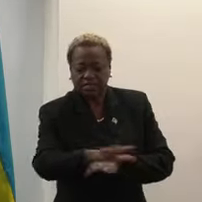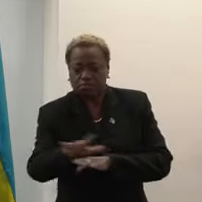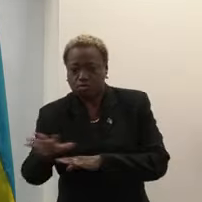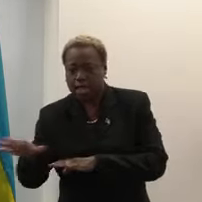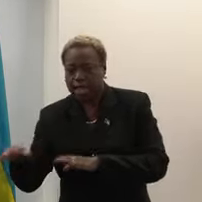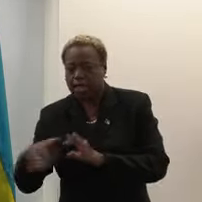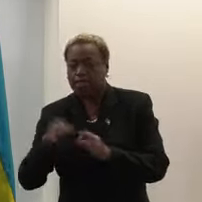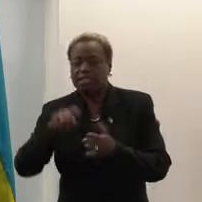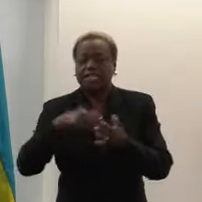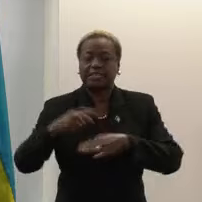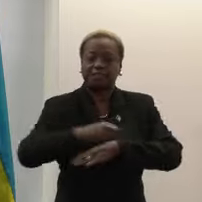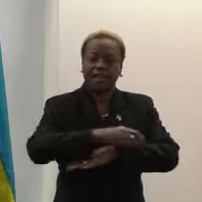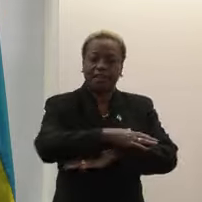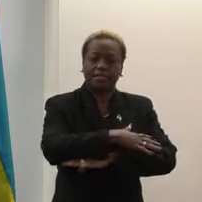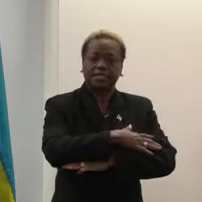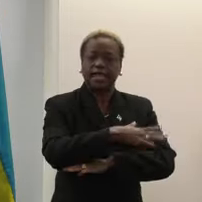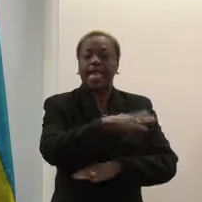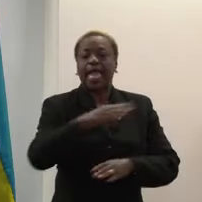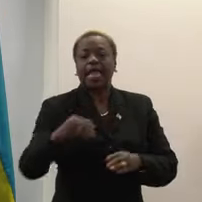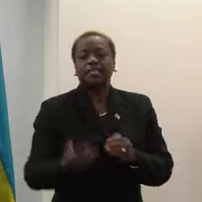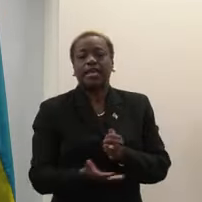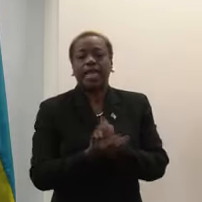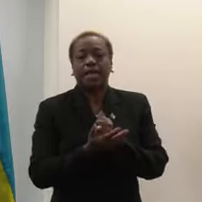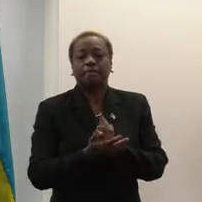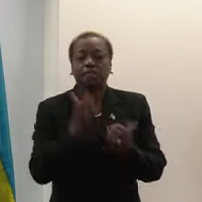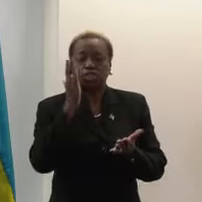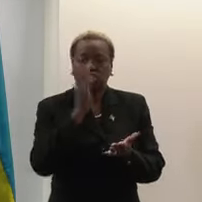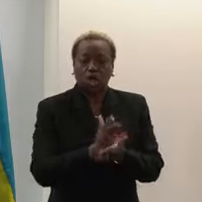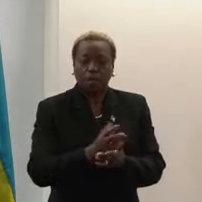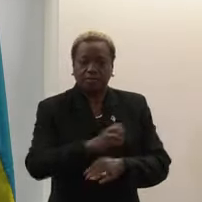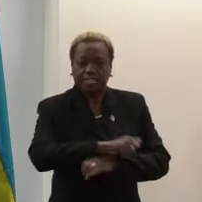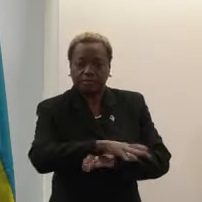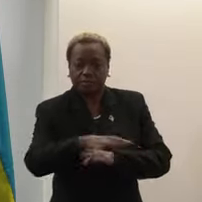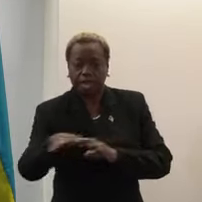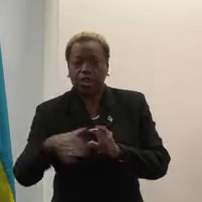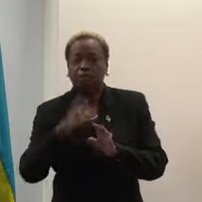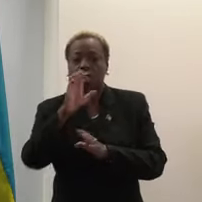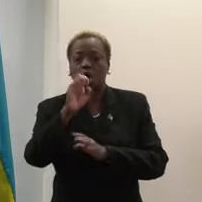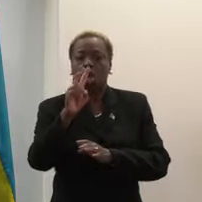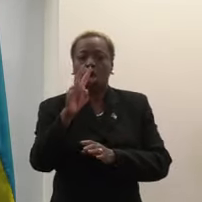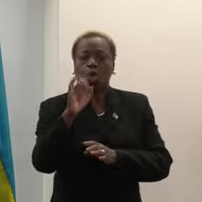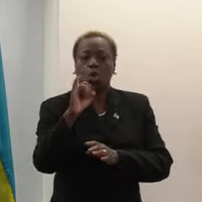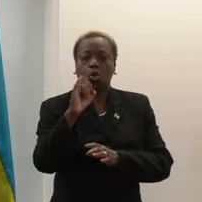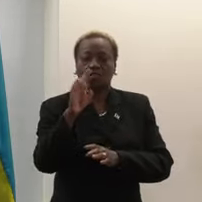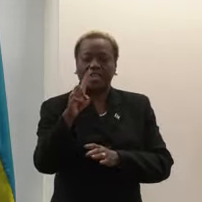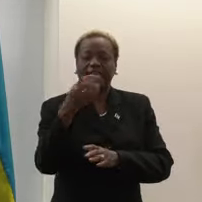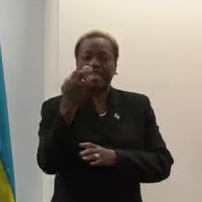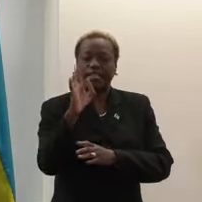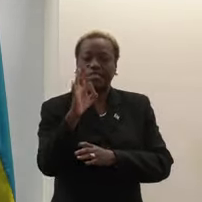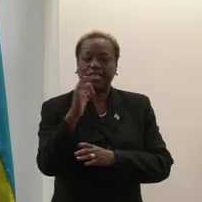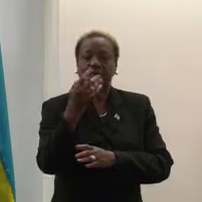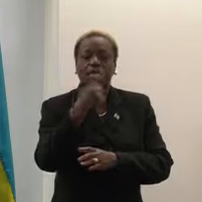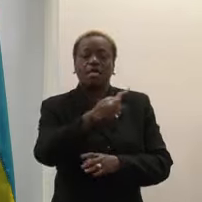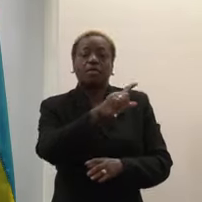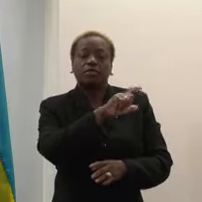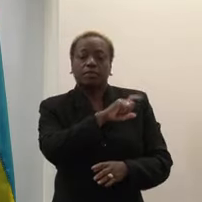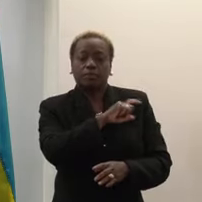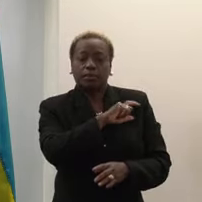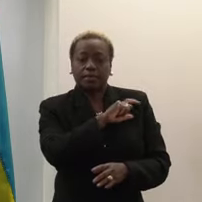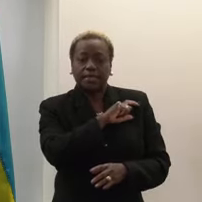virus. And to help to stop the spread of COVID-19, the Royal Bahamas Police